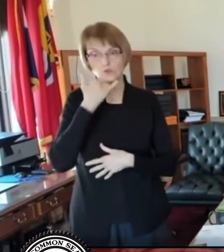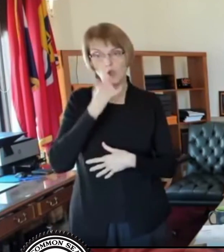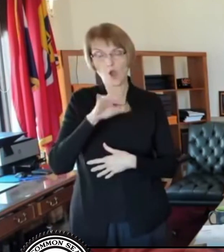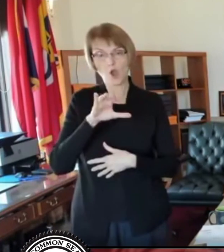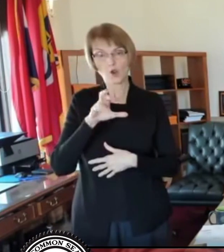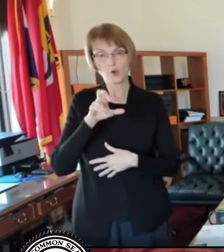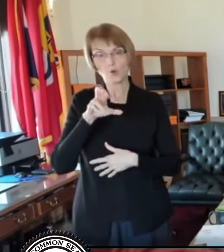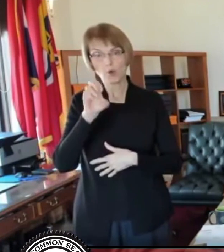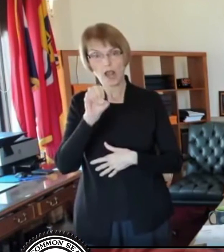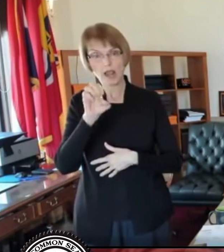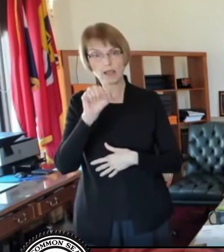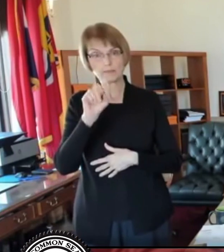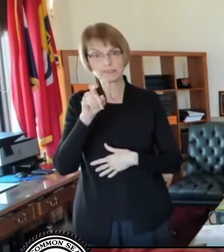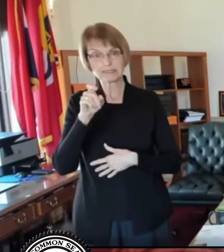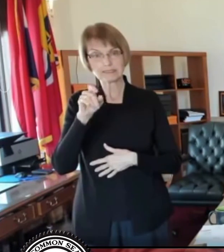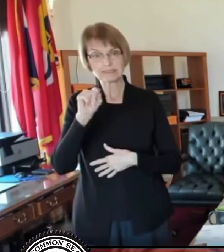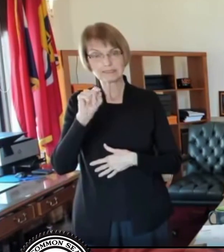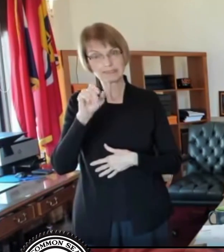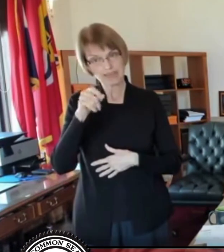Stoppers.